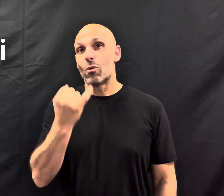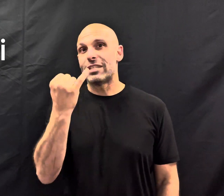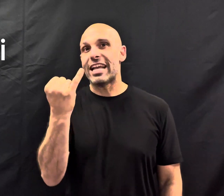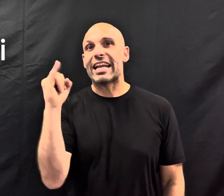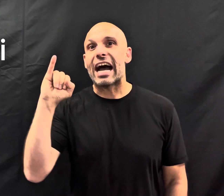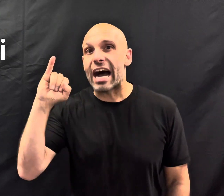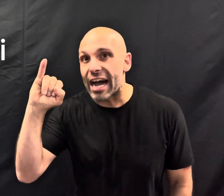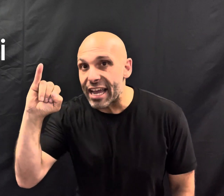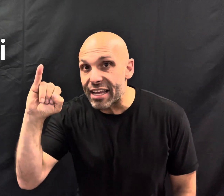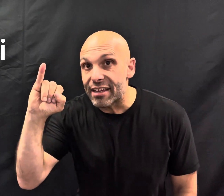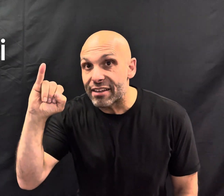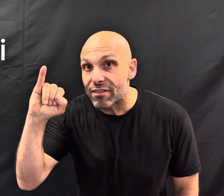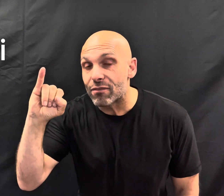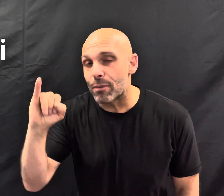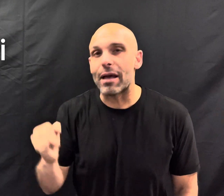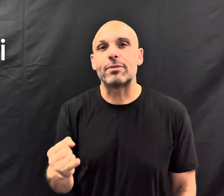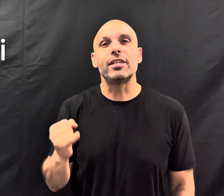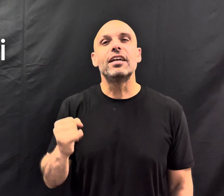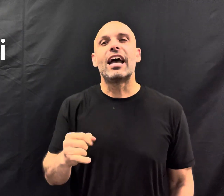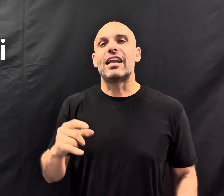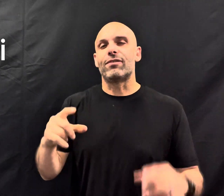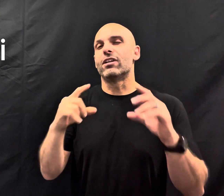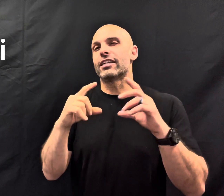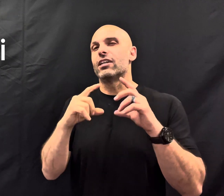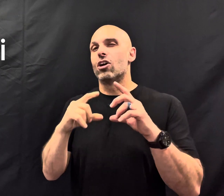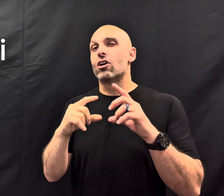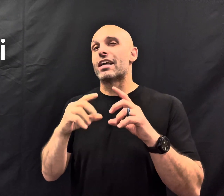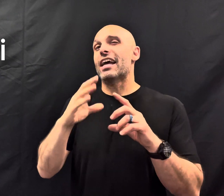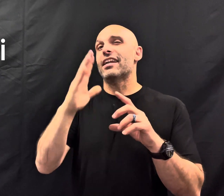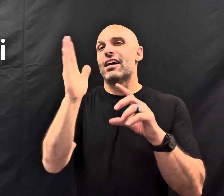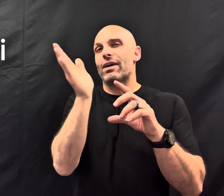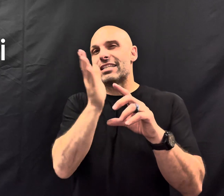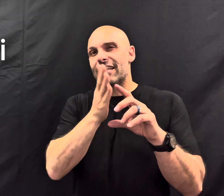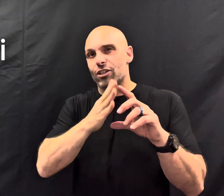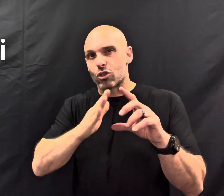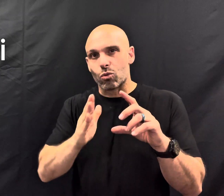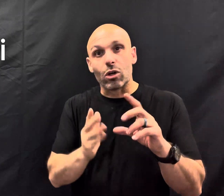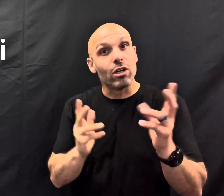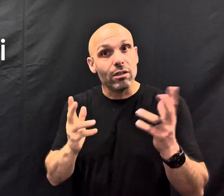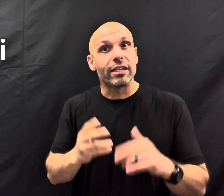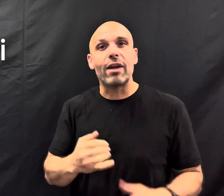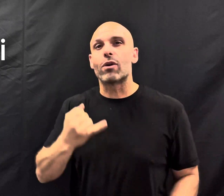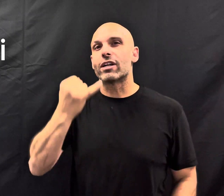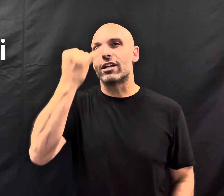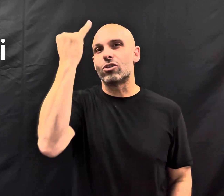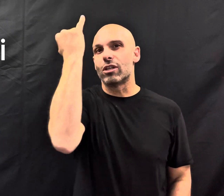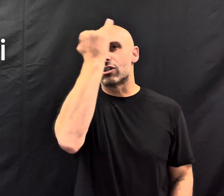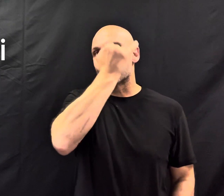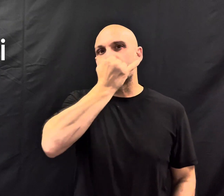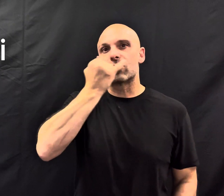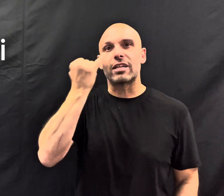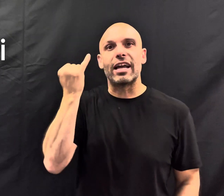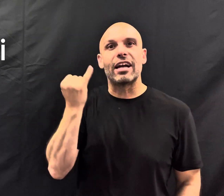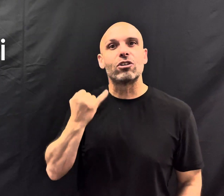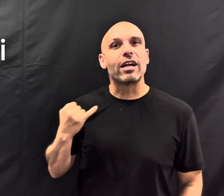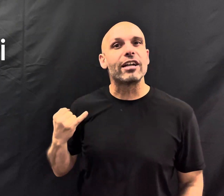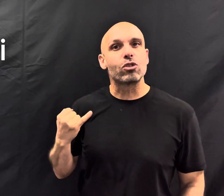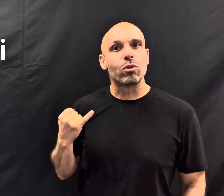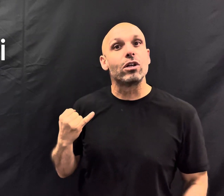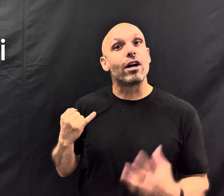take an I for Pepsi, and if you look at the logo can, how it has that little swirl, okay, we're gonna do a little diagonal kind of swirl